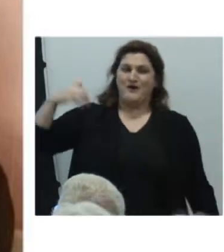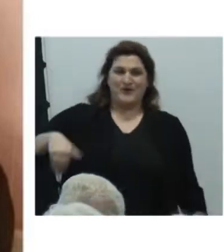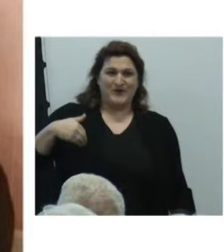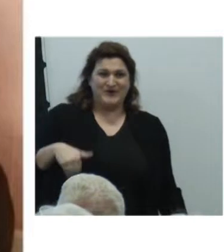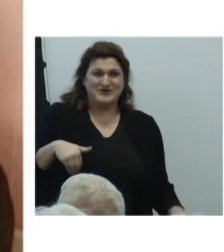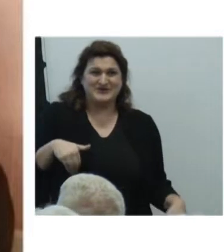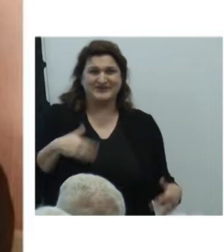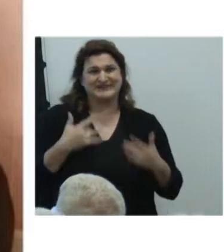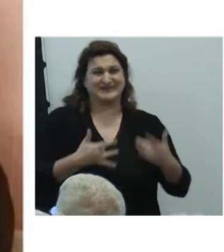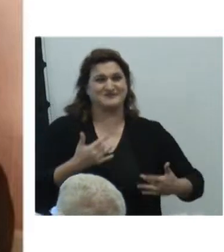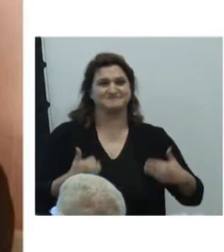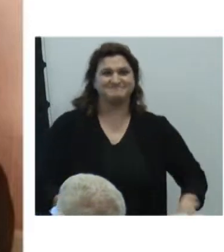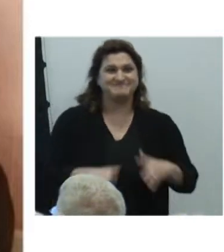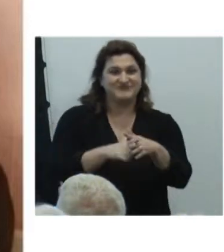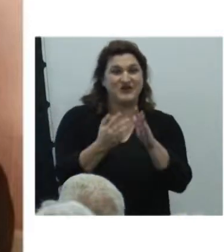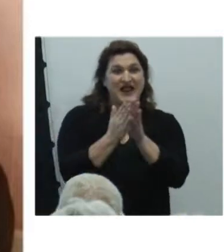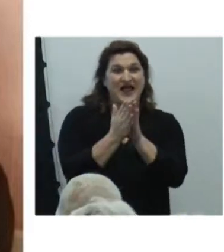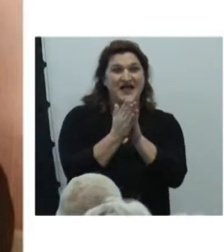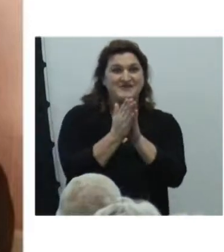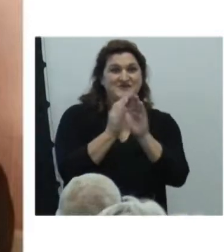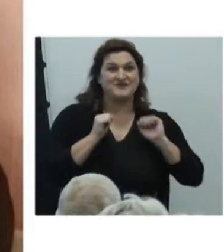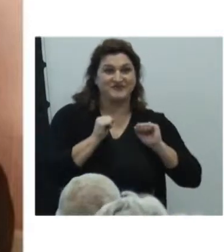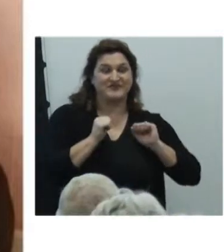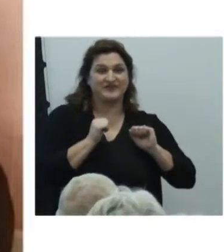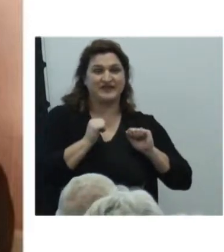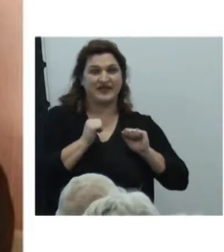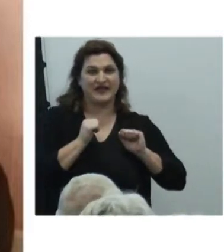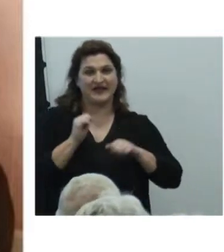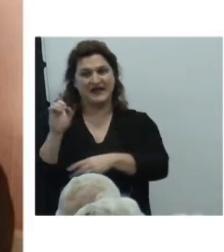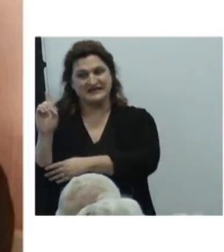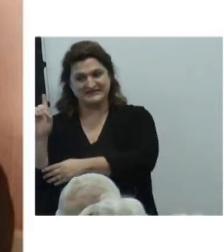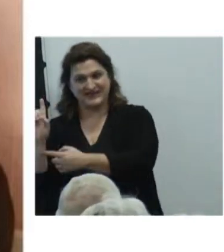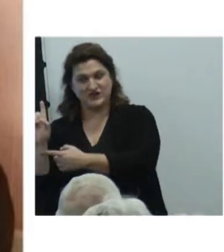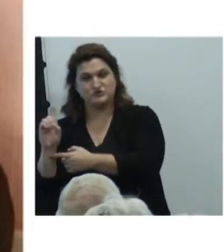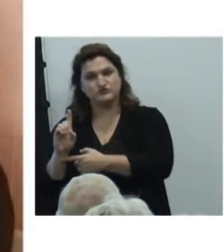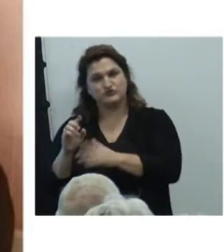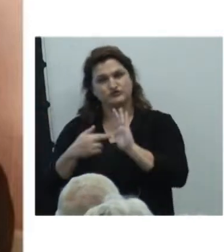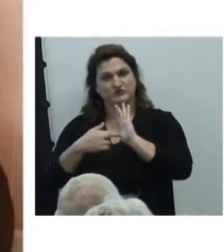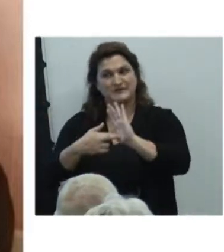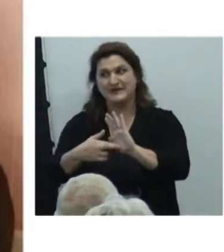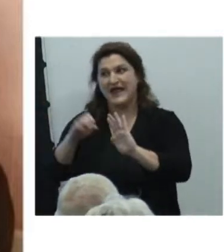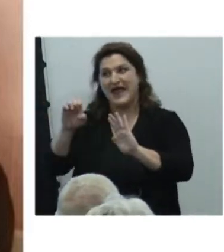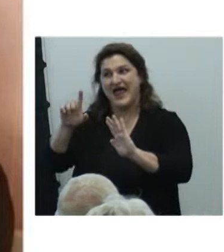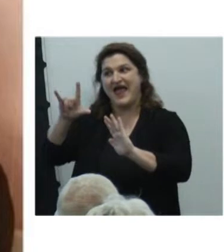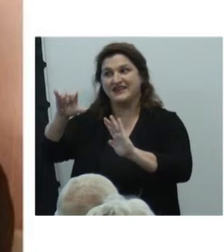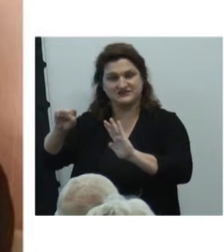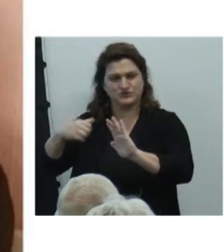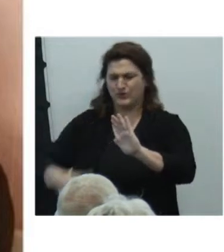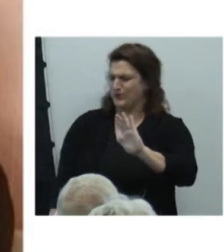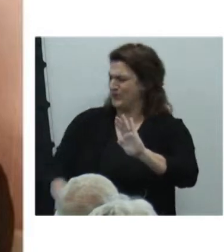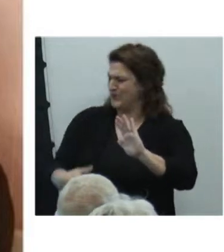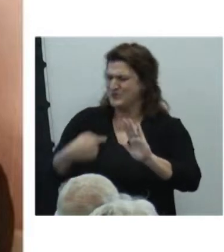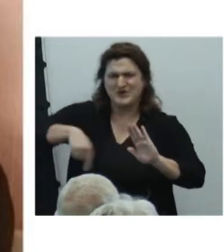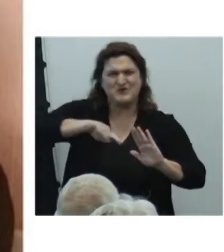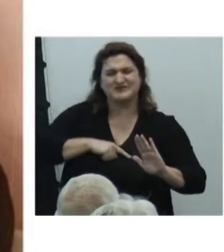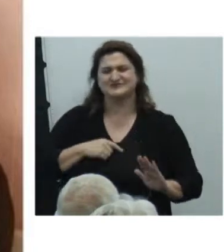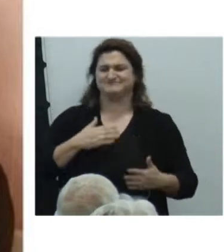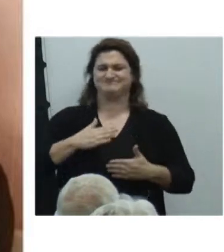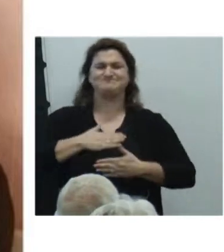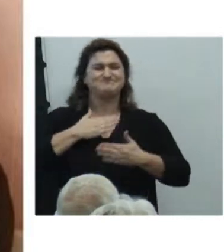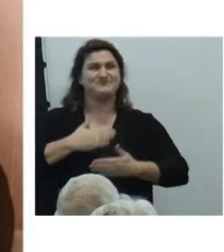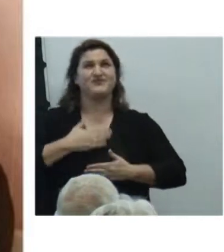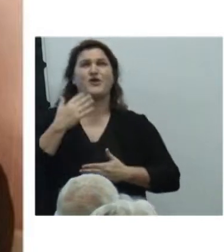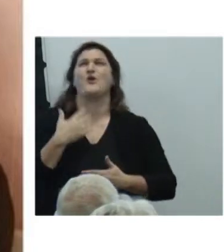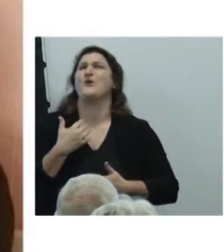actually started clapping. And Dayton was represented by Ellis here. And we were just so pleased, and we had this